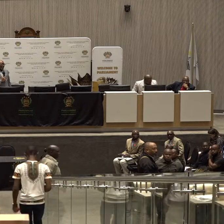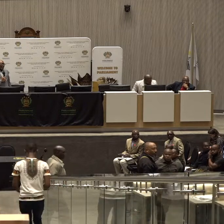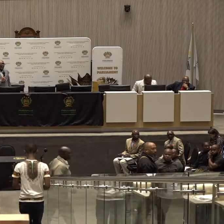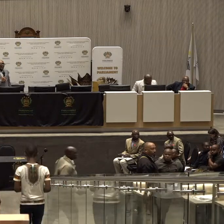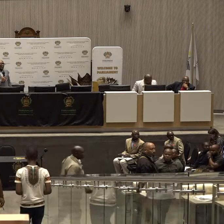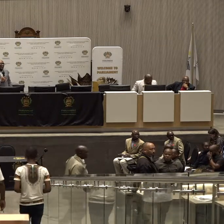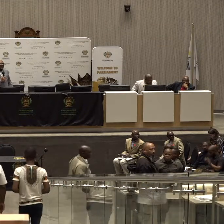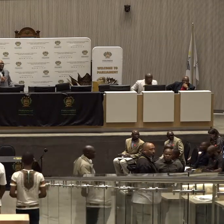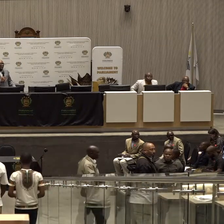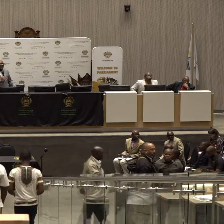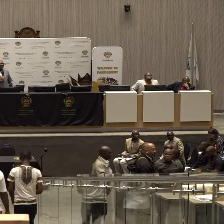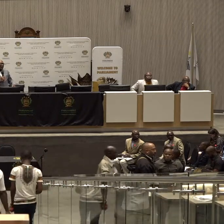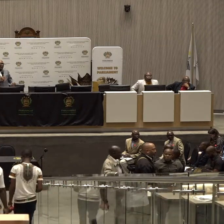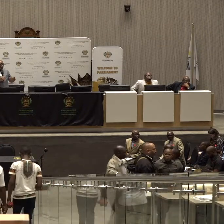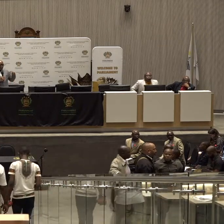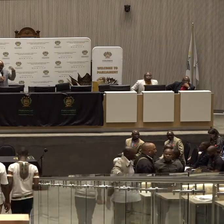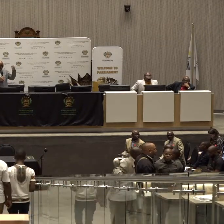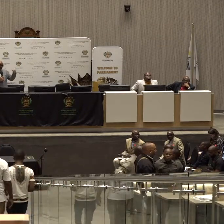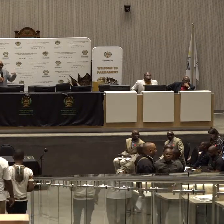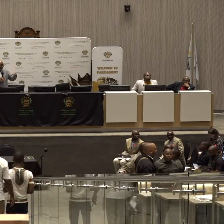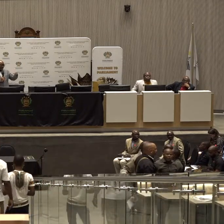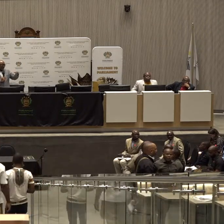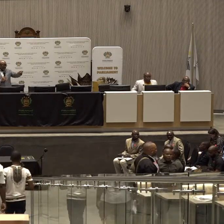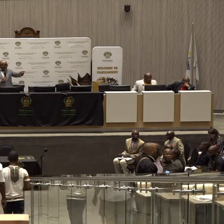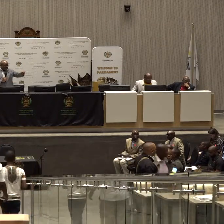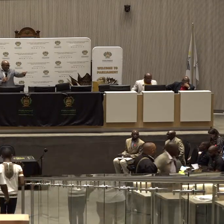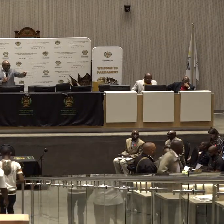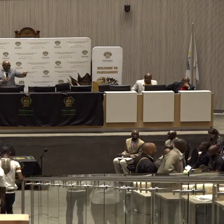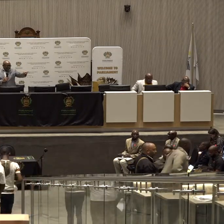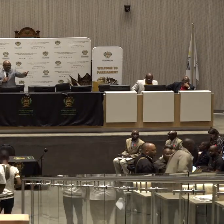I normally call it brainwave